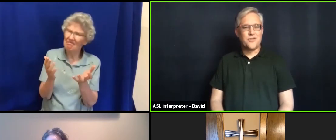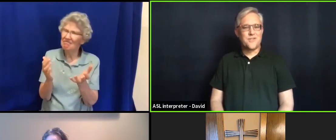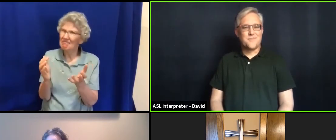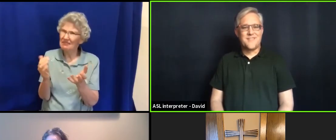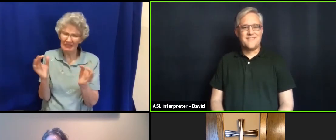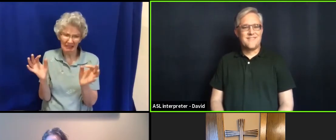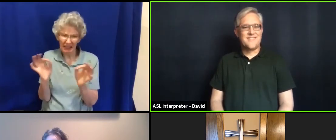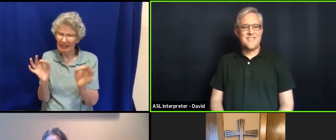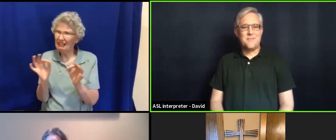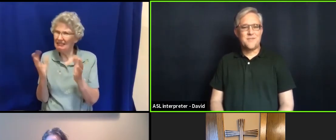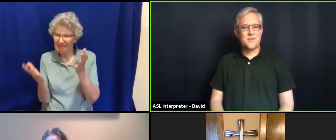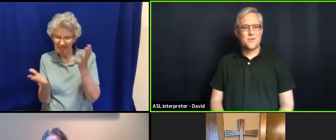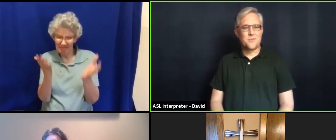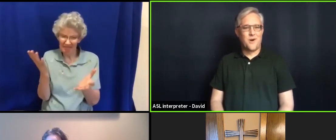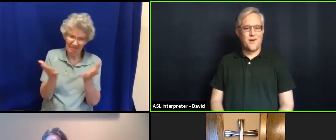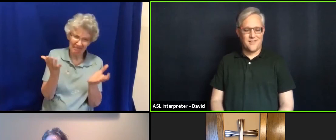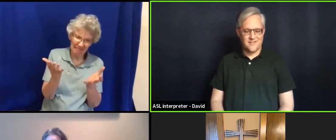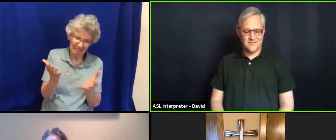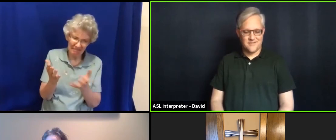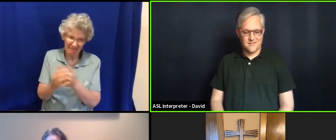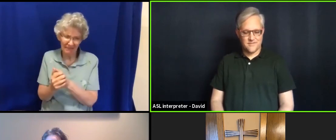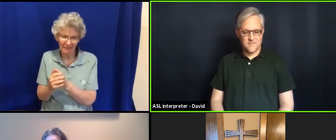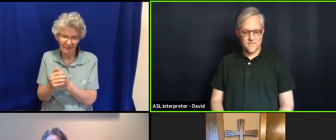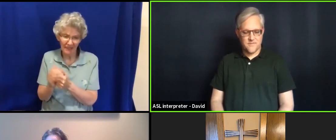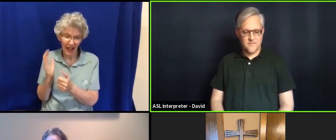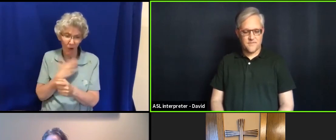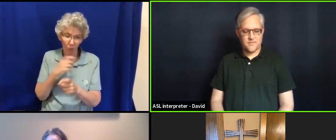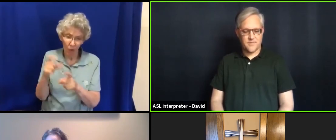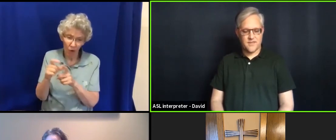this worship that seems so small,